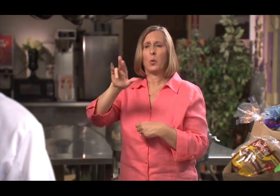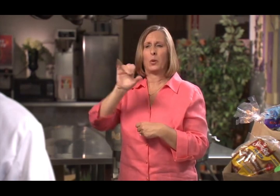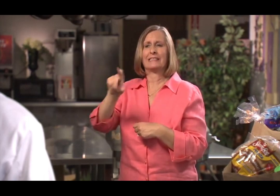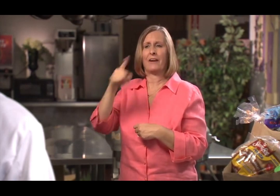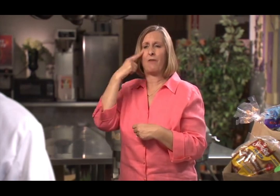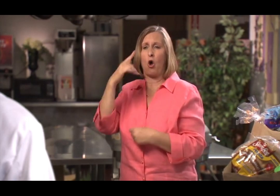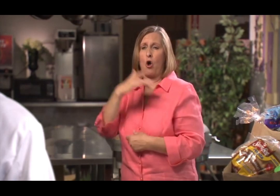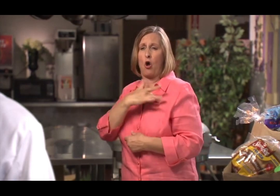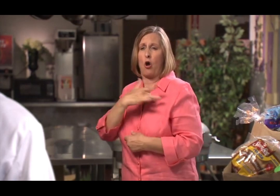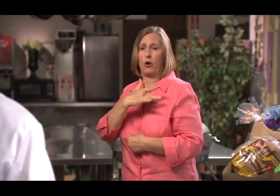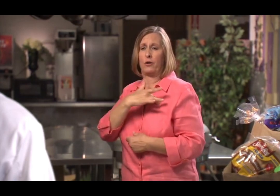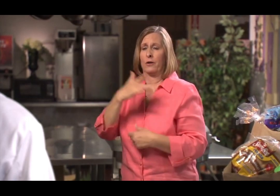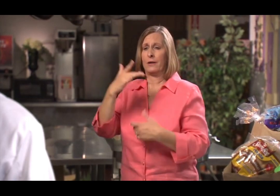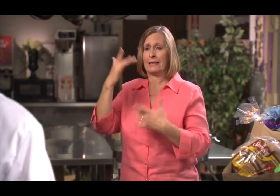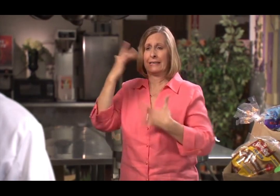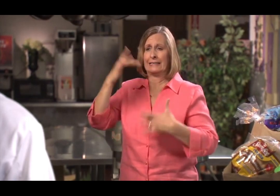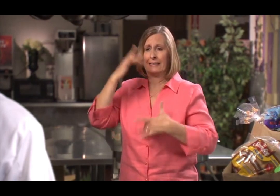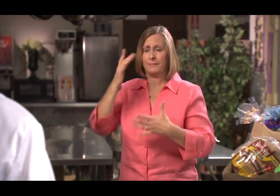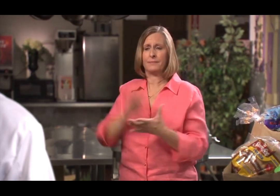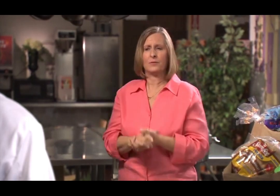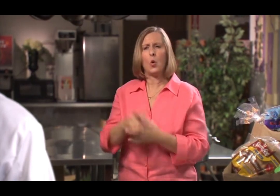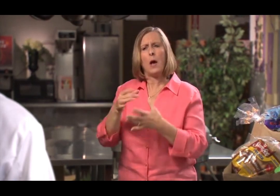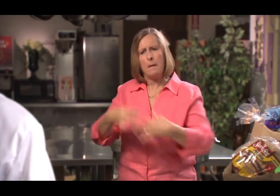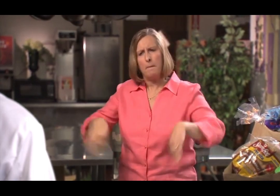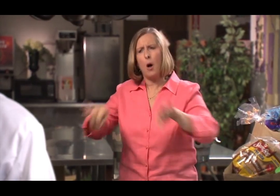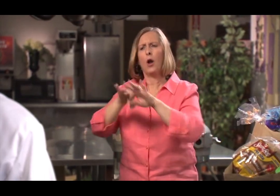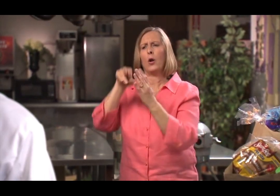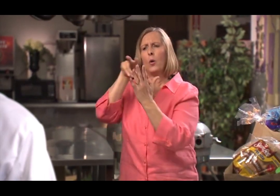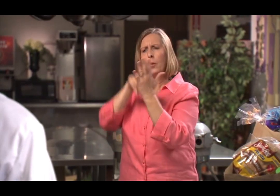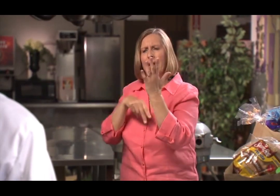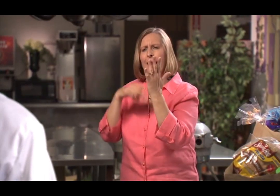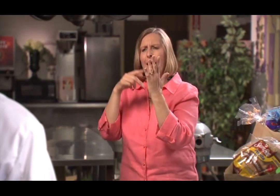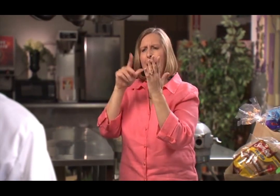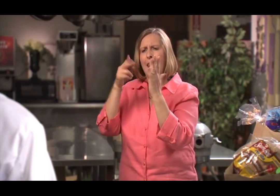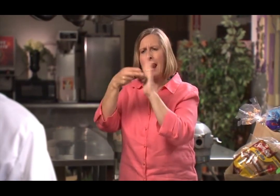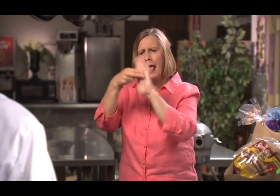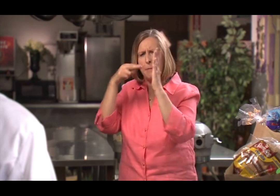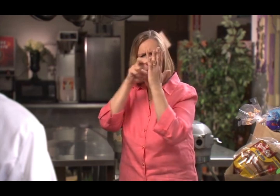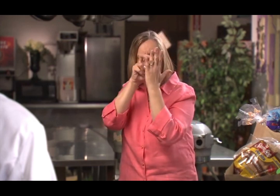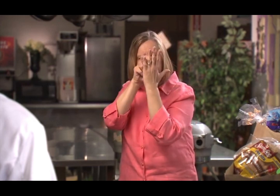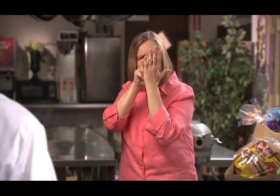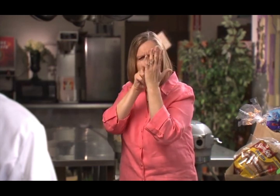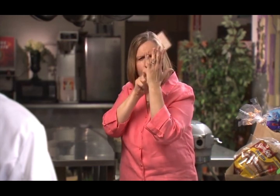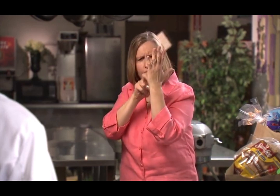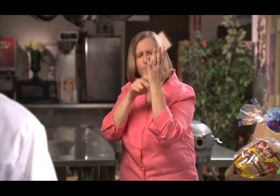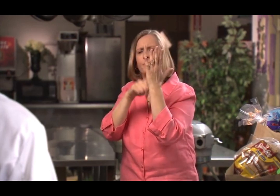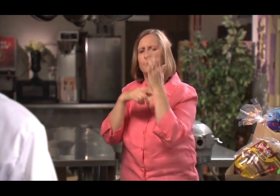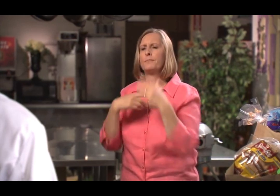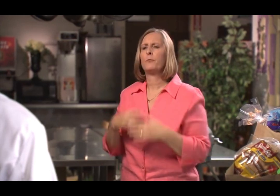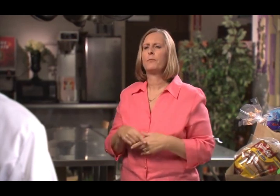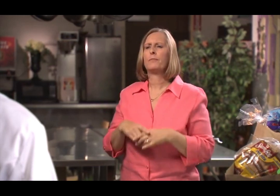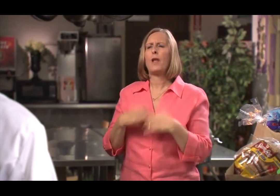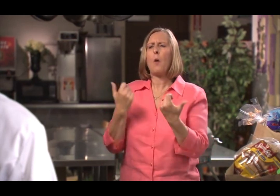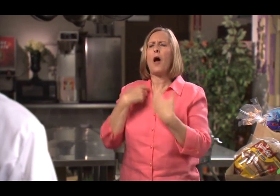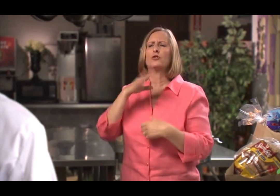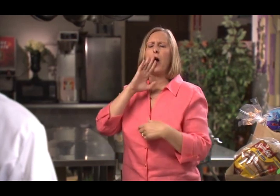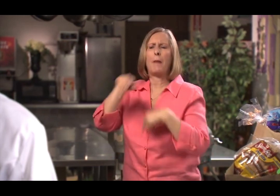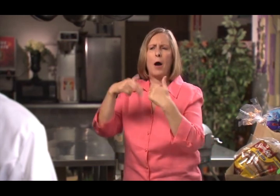can increase the risk for heart disease. It is important to read the label closely. I want to